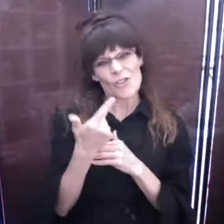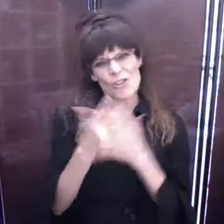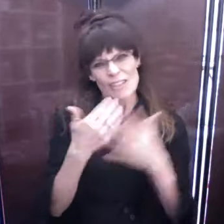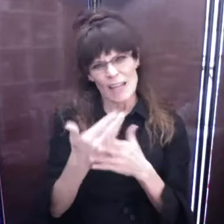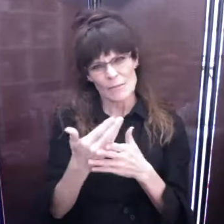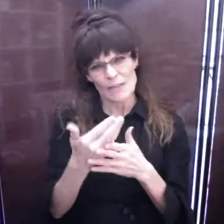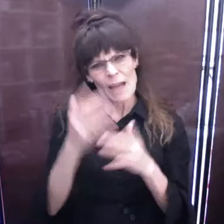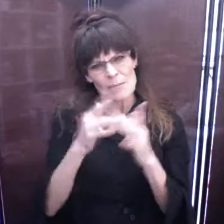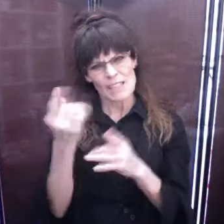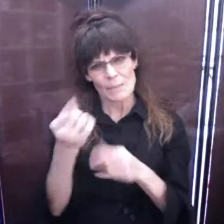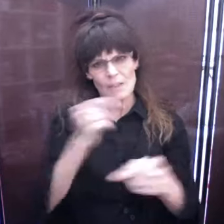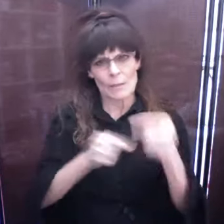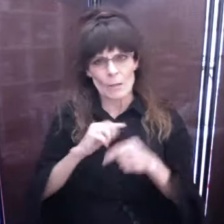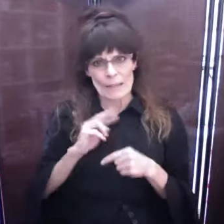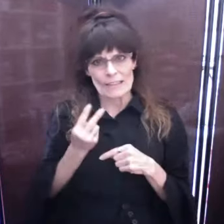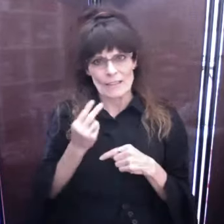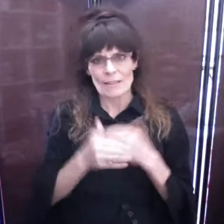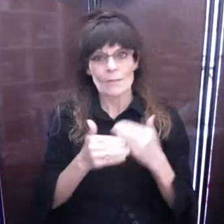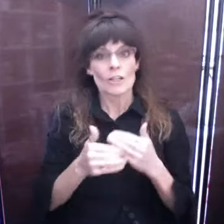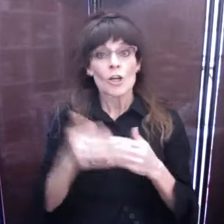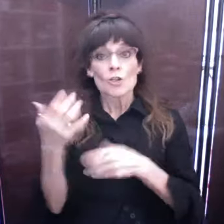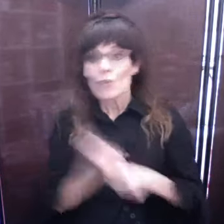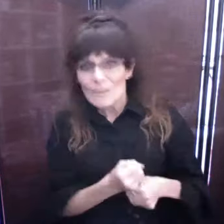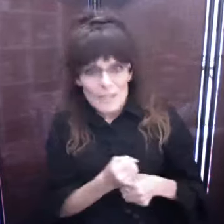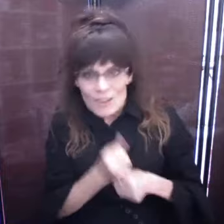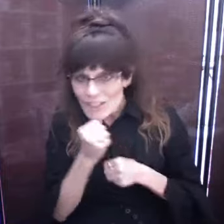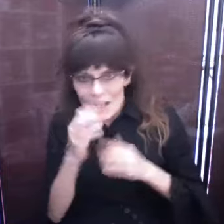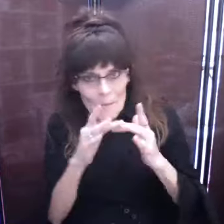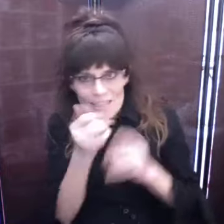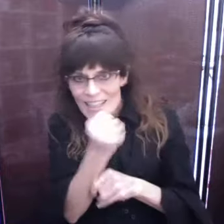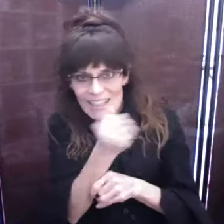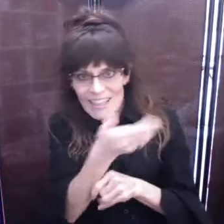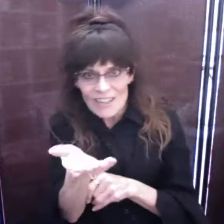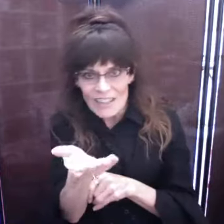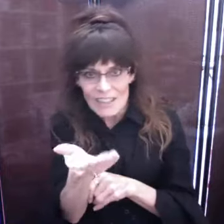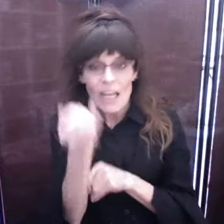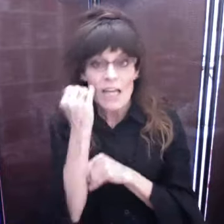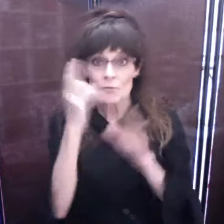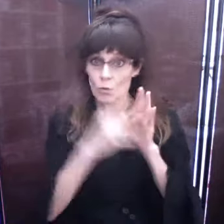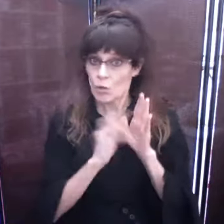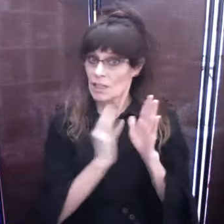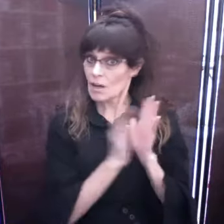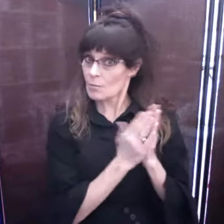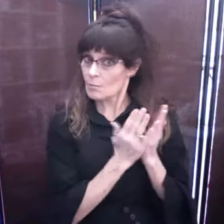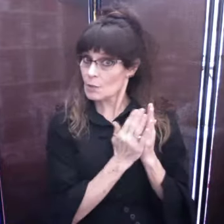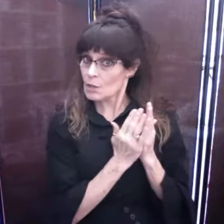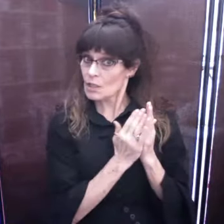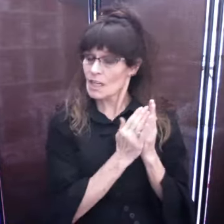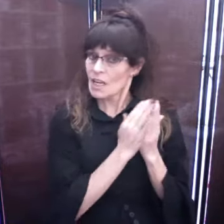step. Trust me when I say this, you didn't miss anything. And if you read our book in the linear and static fashion where it's written,